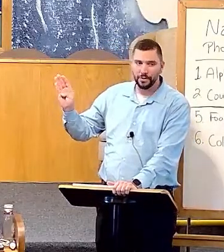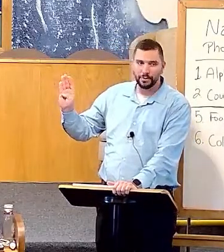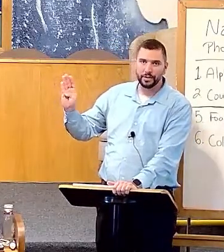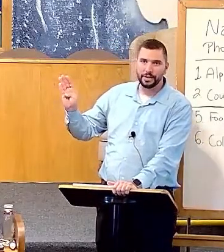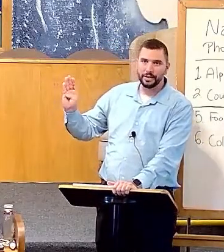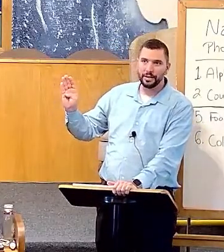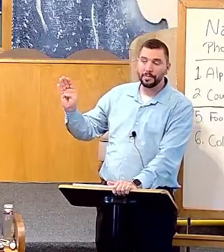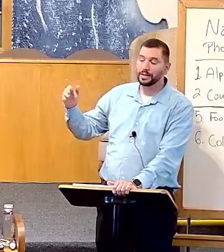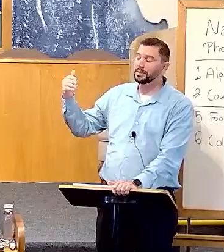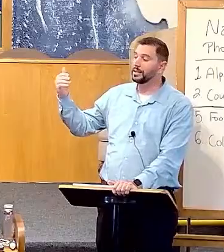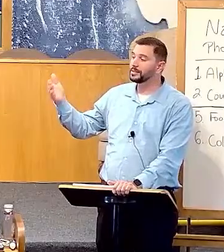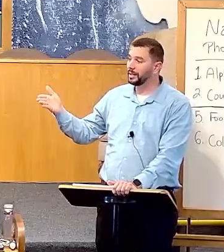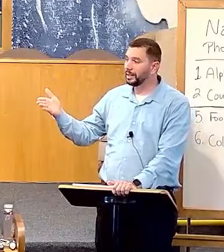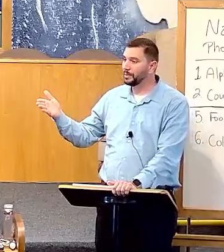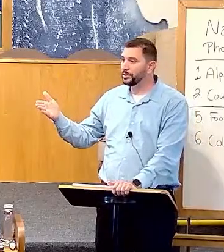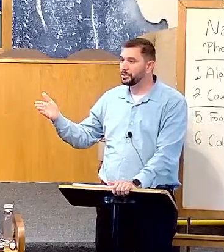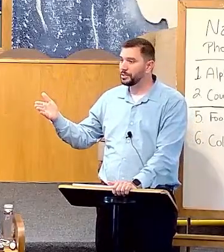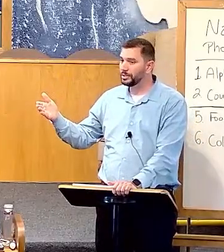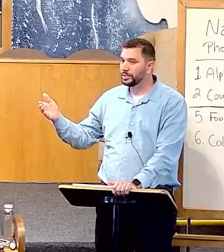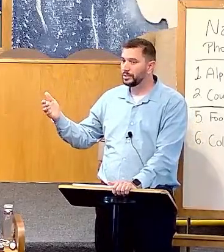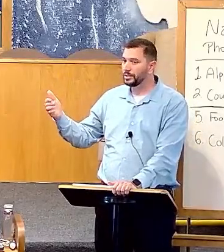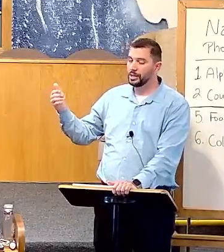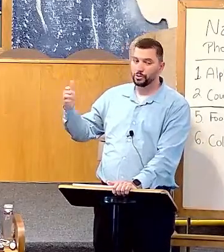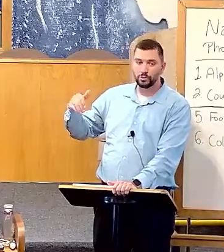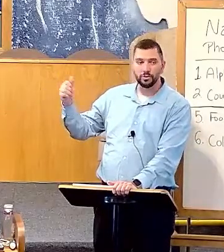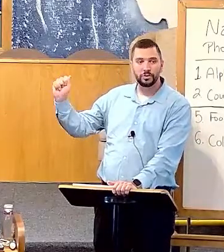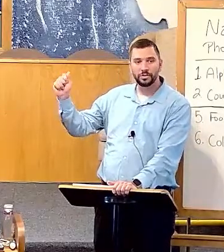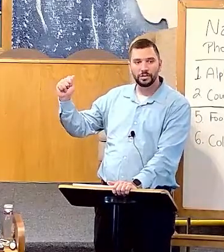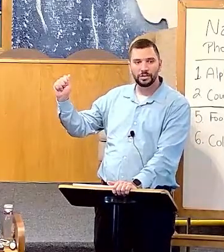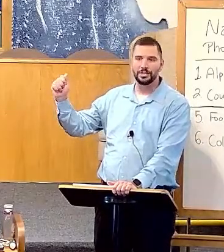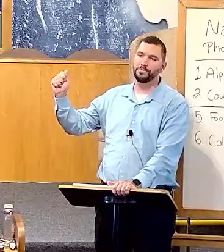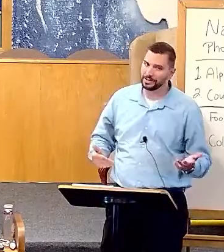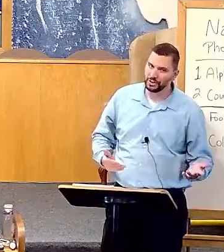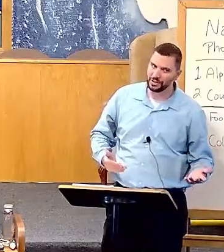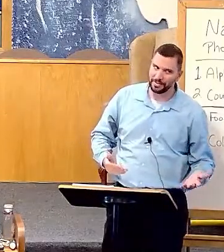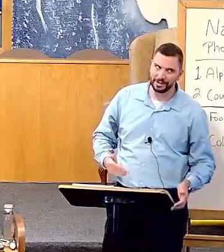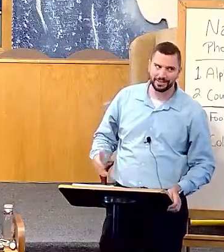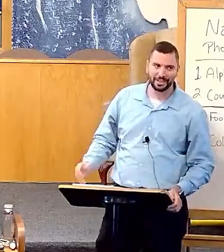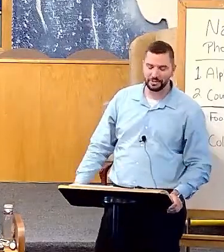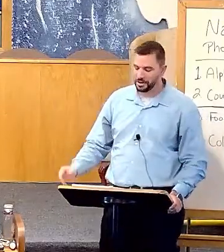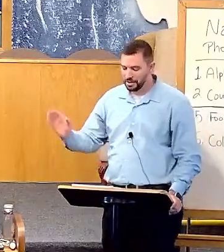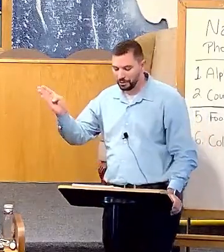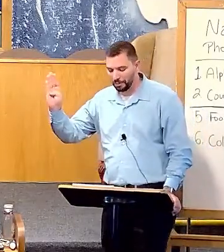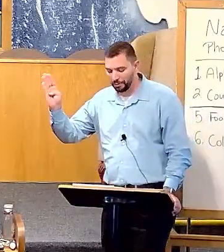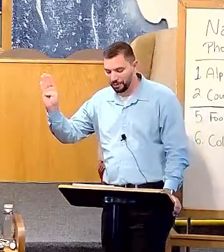in Mexican Sign Language, azul, same thing. It's in American Sign Language. So blue,